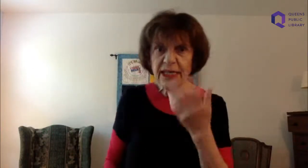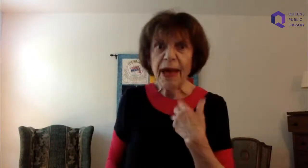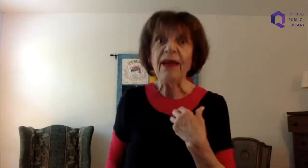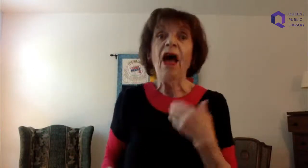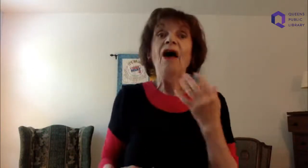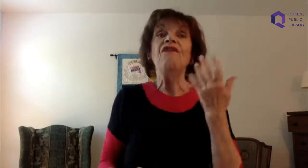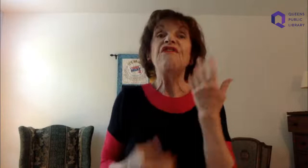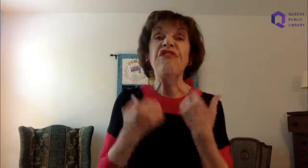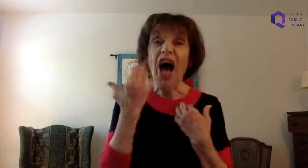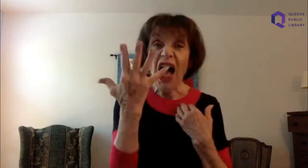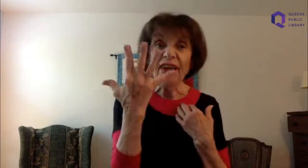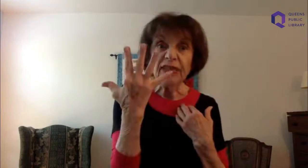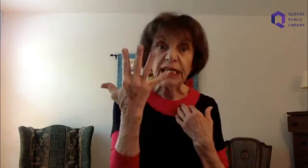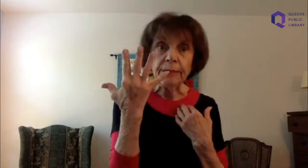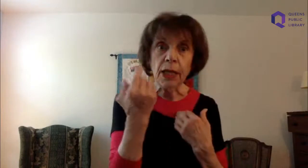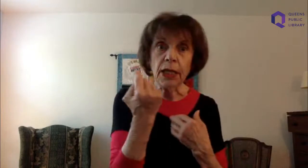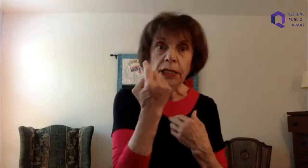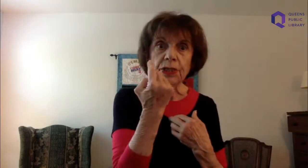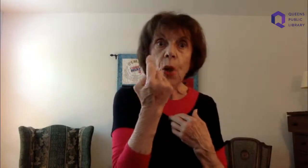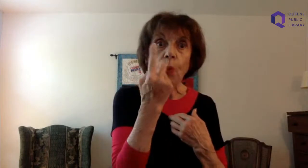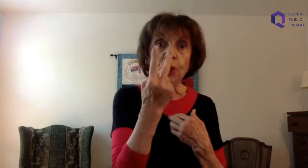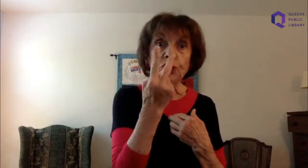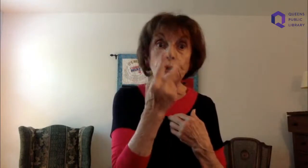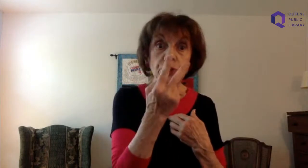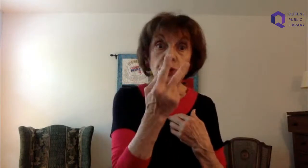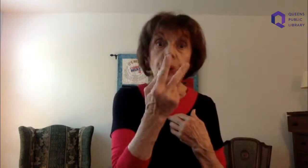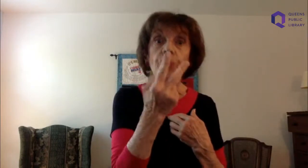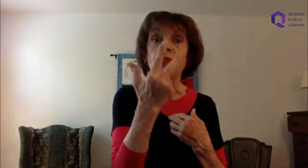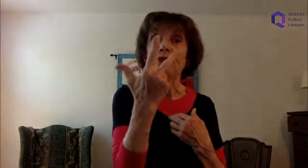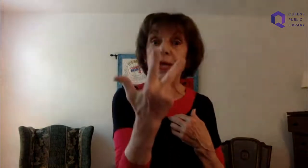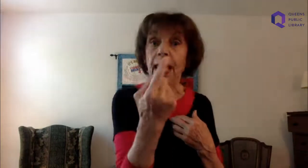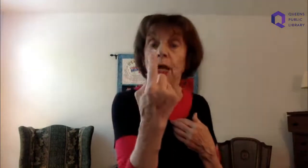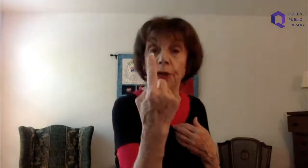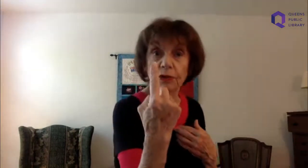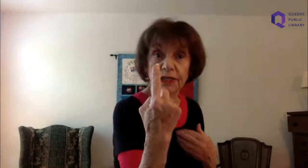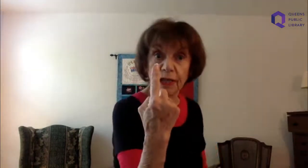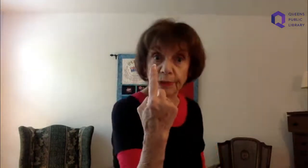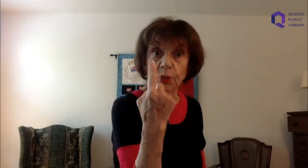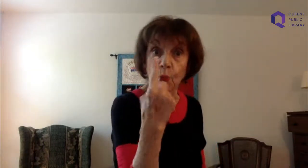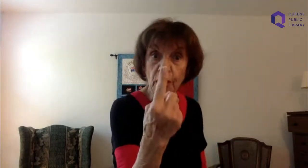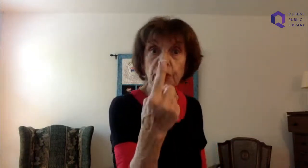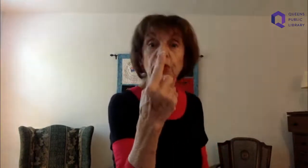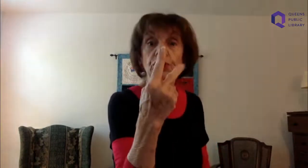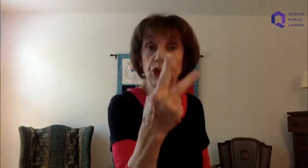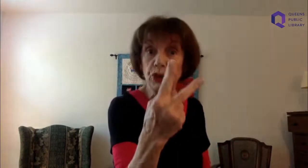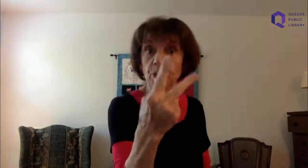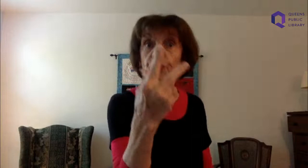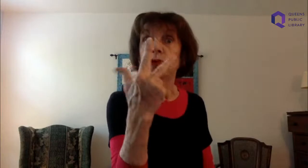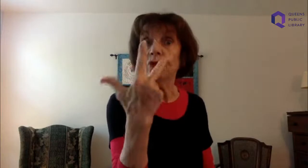about five little monkeys. One, two, three. Notice the numbers. One, two,